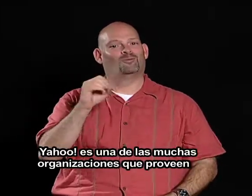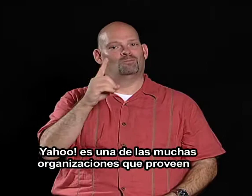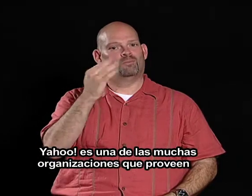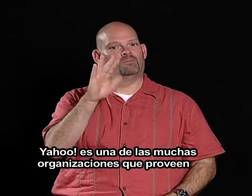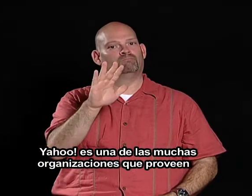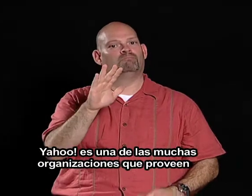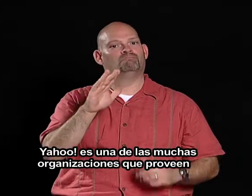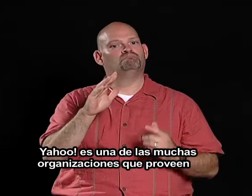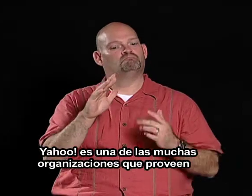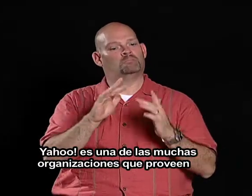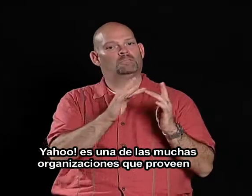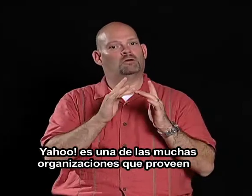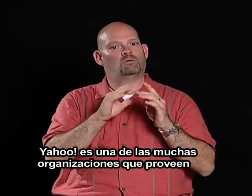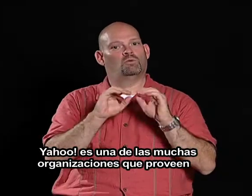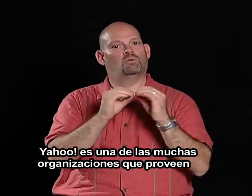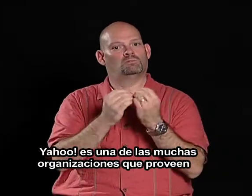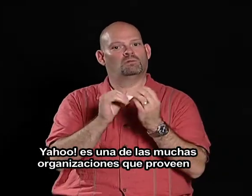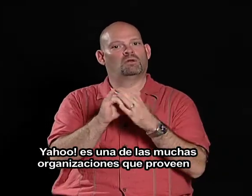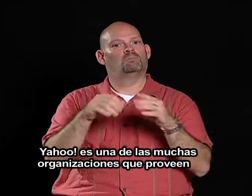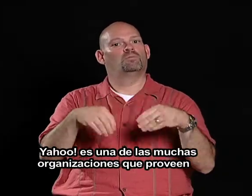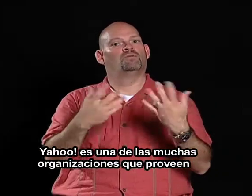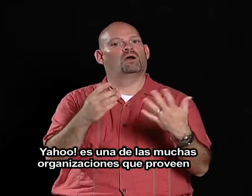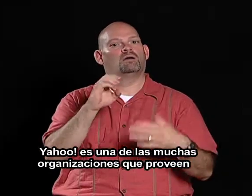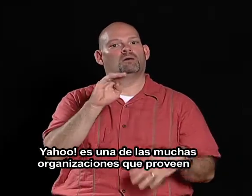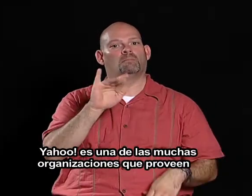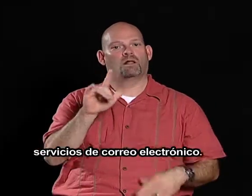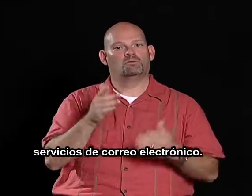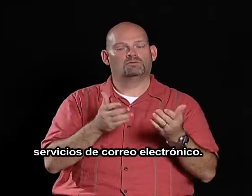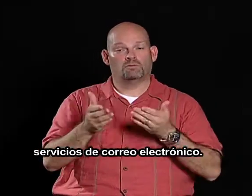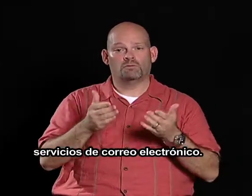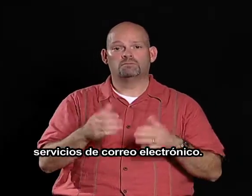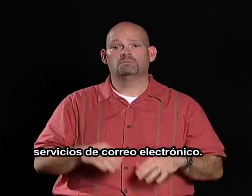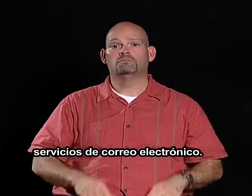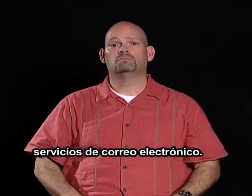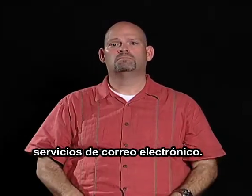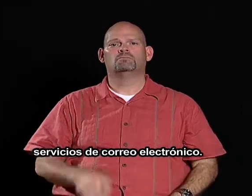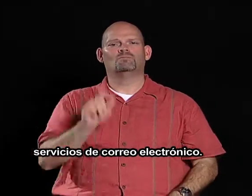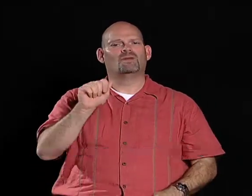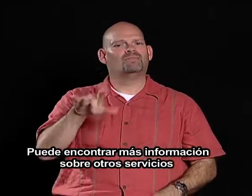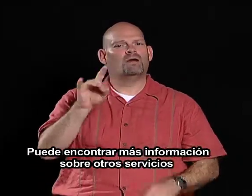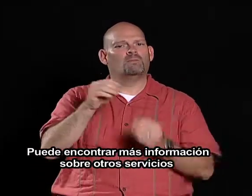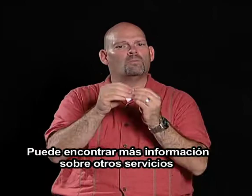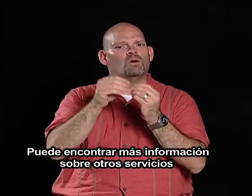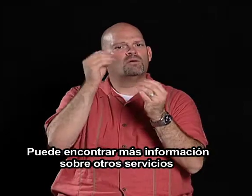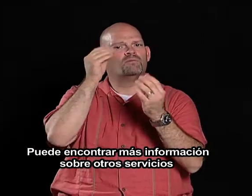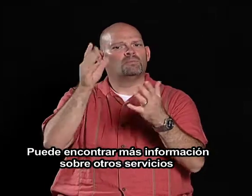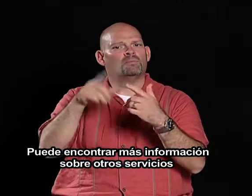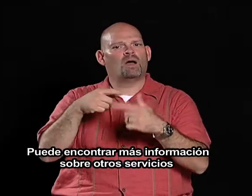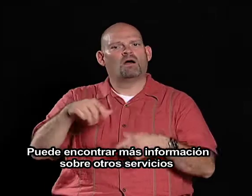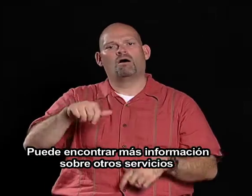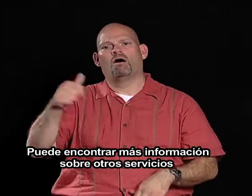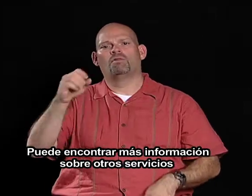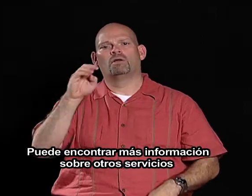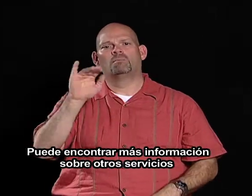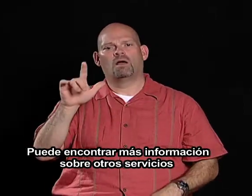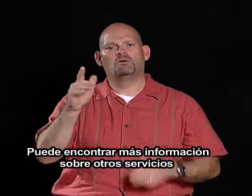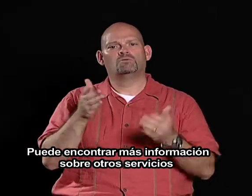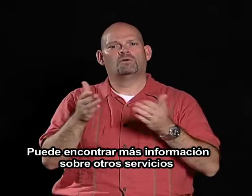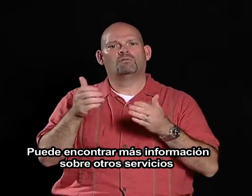Yahoo is one of many internet organizations that provide email service. You can find more information about other email services